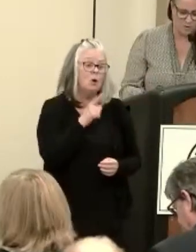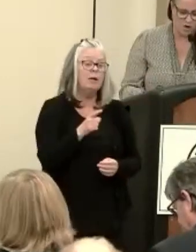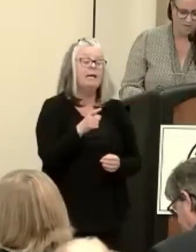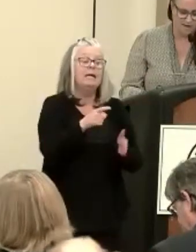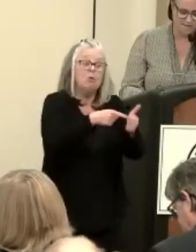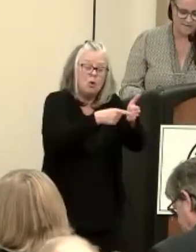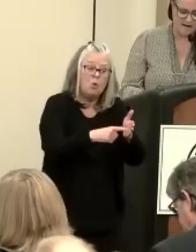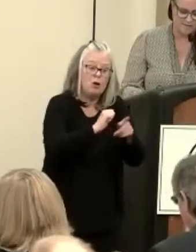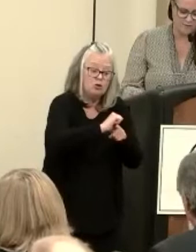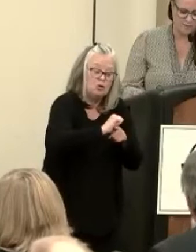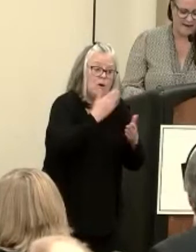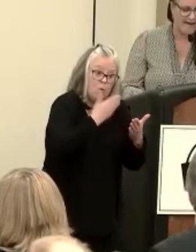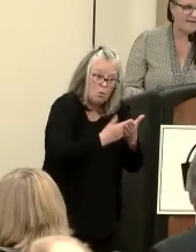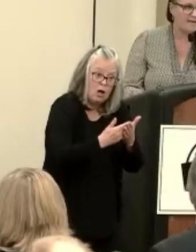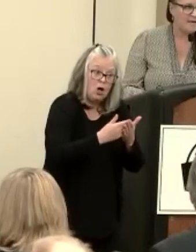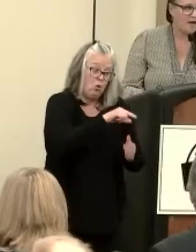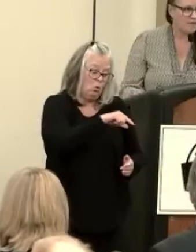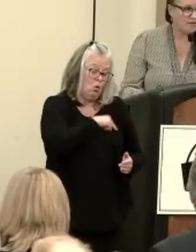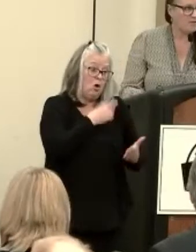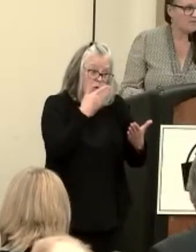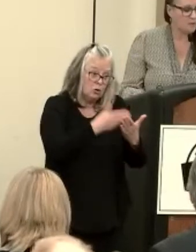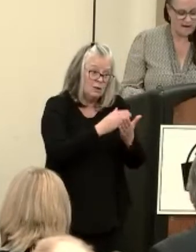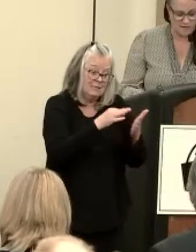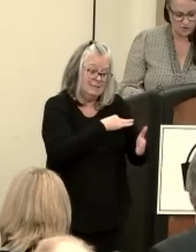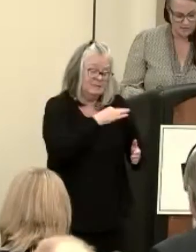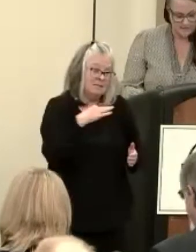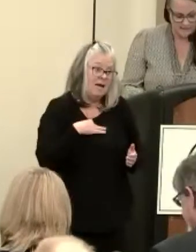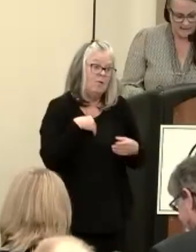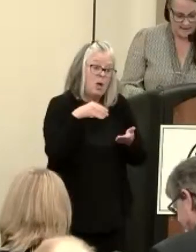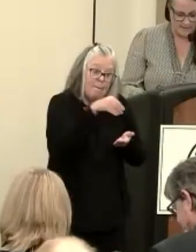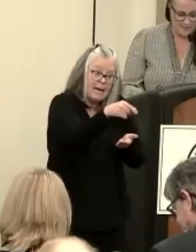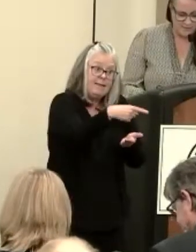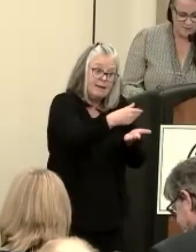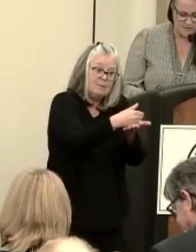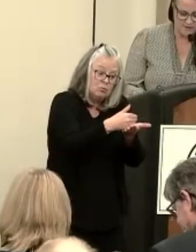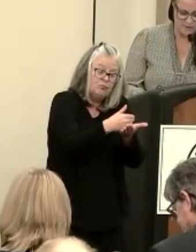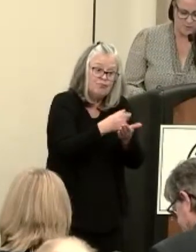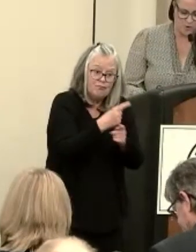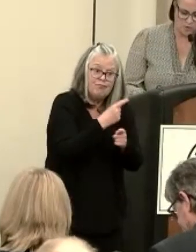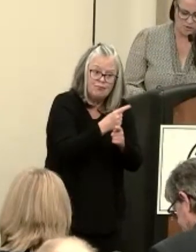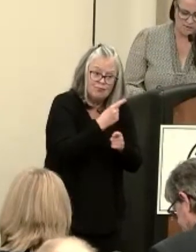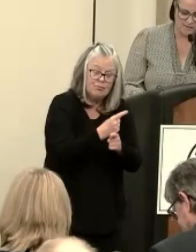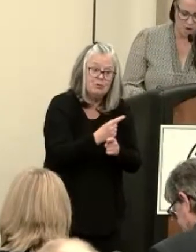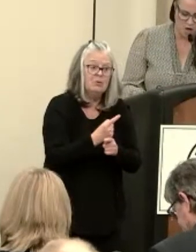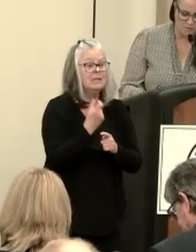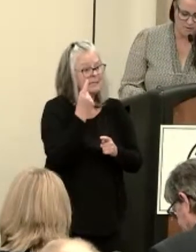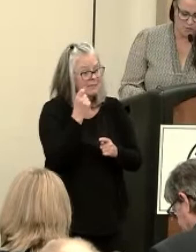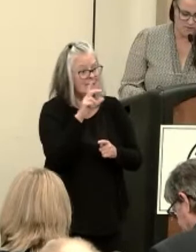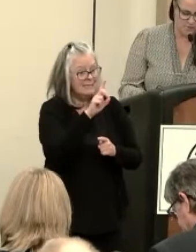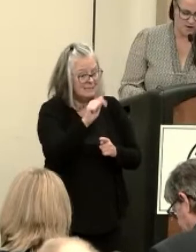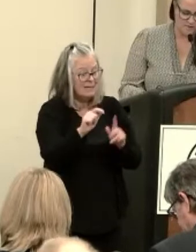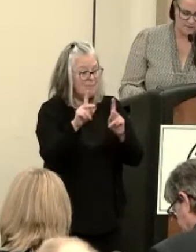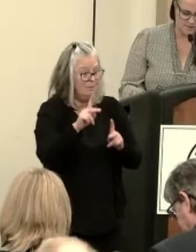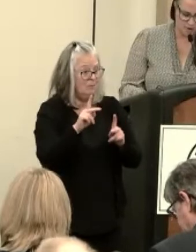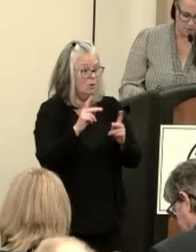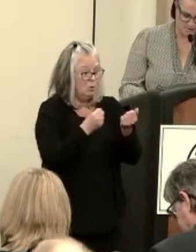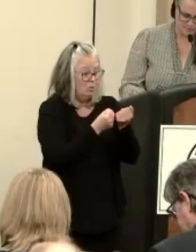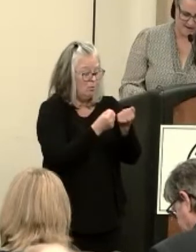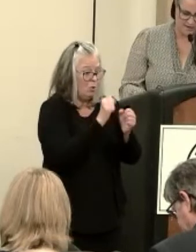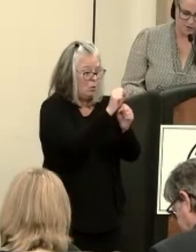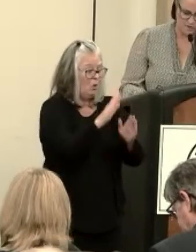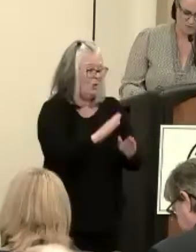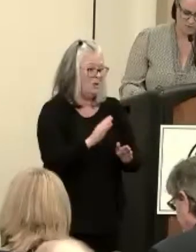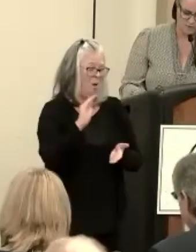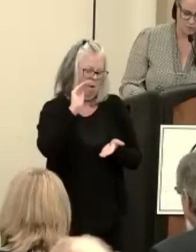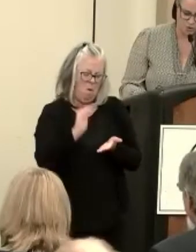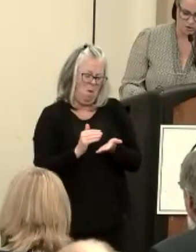well-trained and qualified staff who are paid a fair living wage. However, disability support workers have long been one of the province's lowest